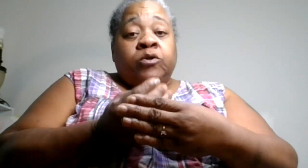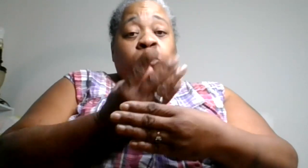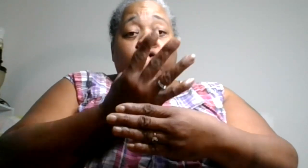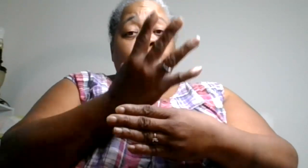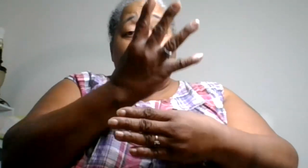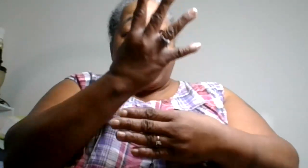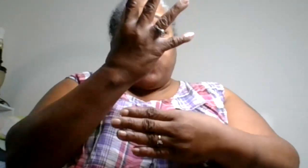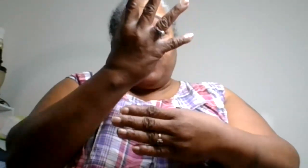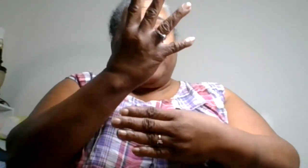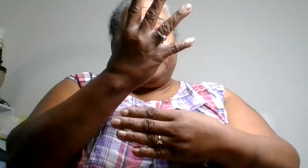Grow.